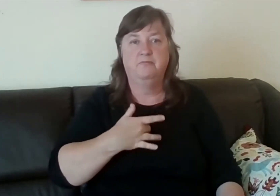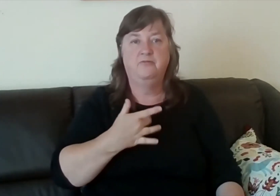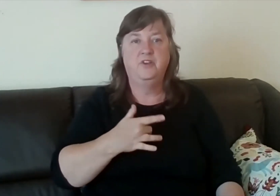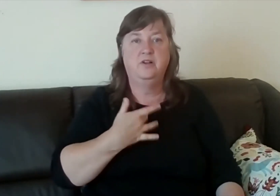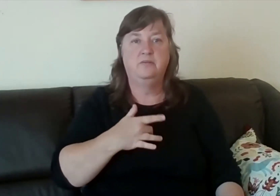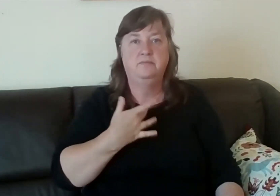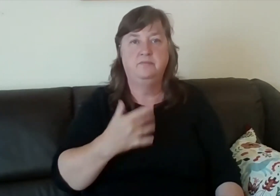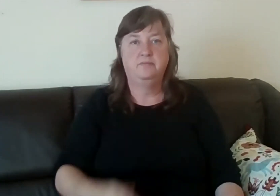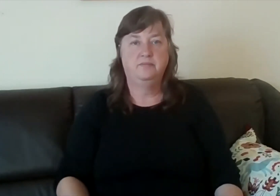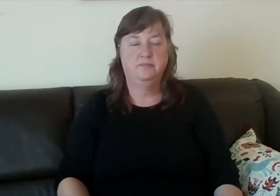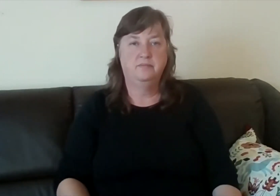Feel.